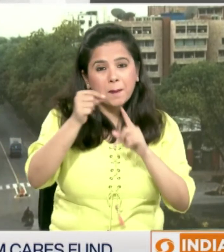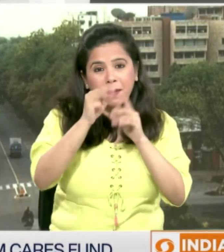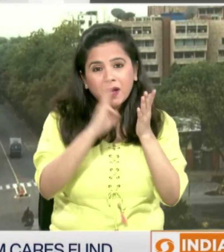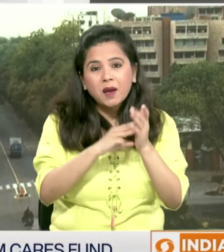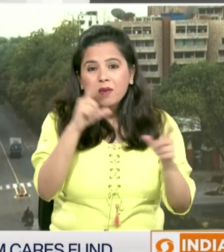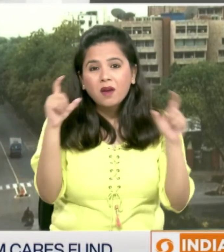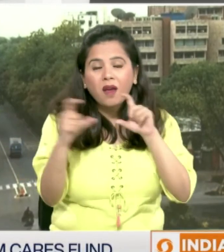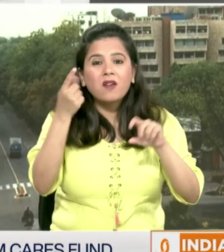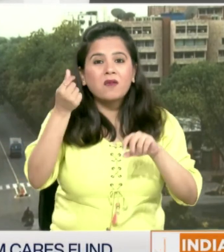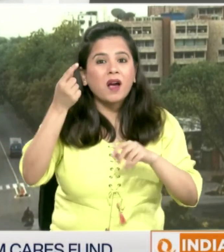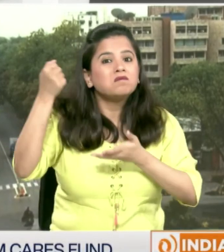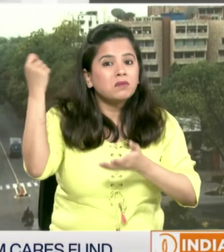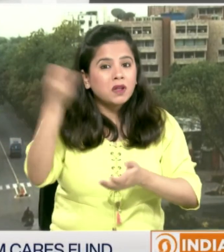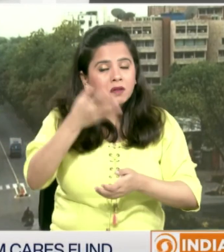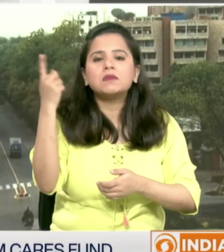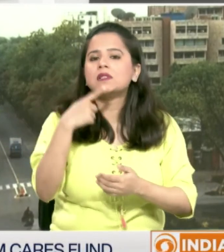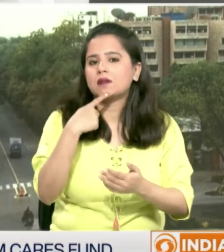Fund.